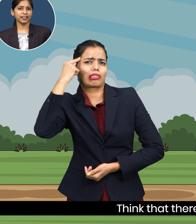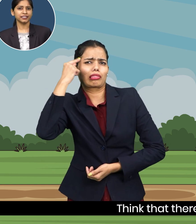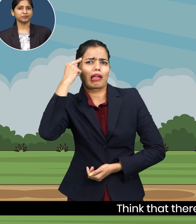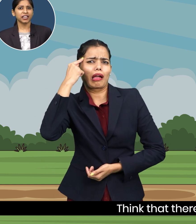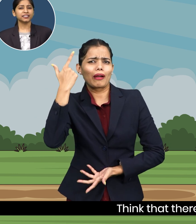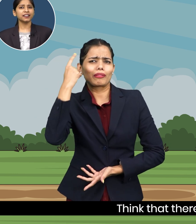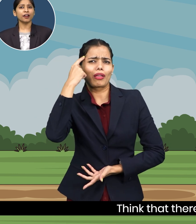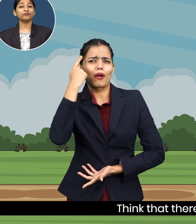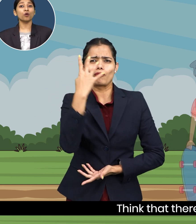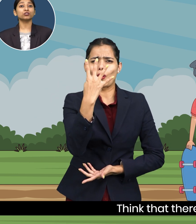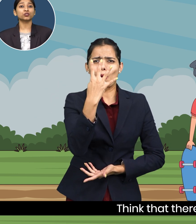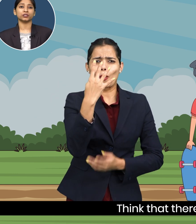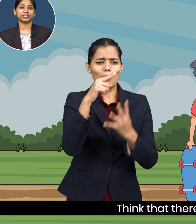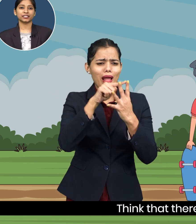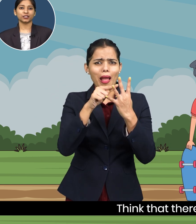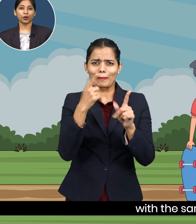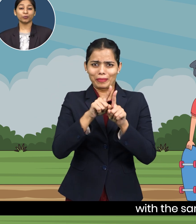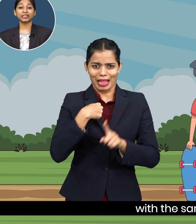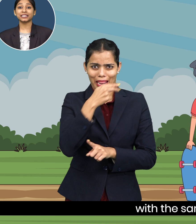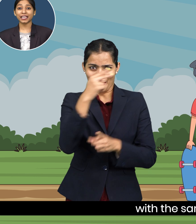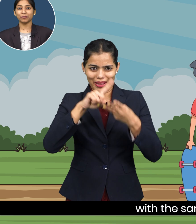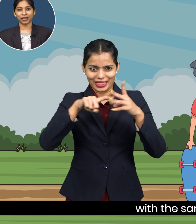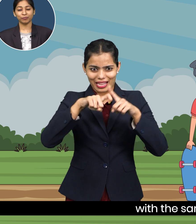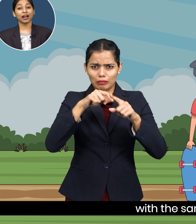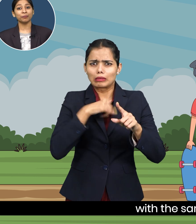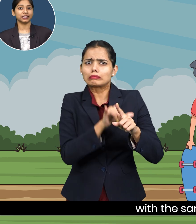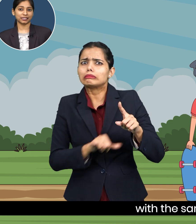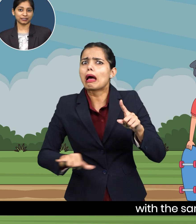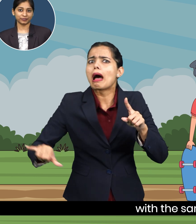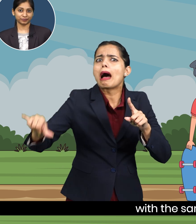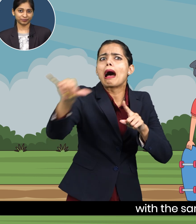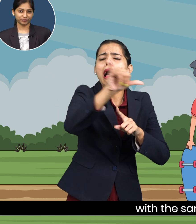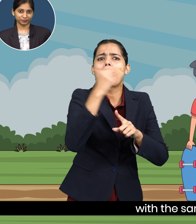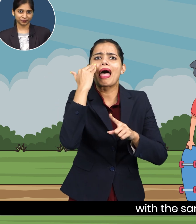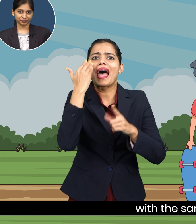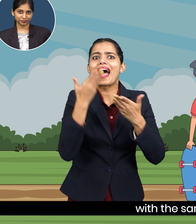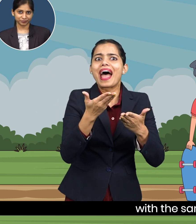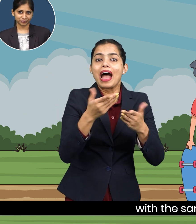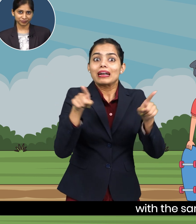Think that there are 4 students with the same name Amit.